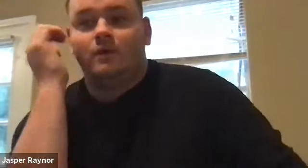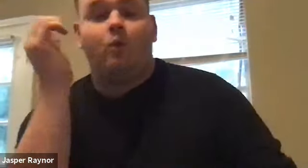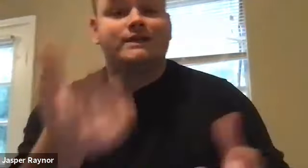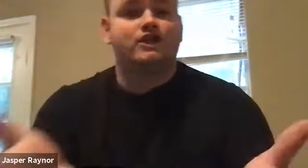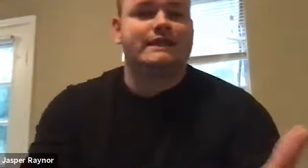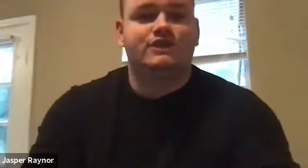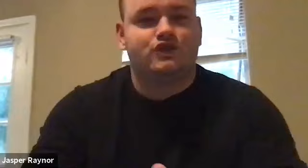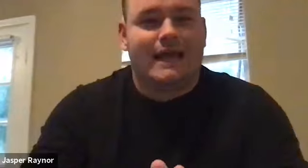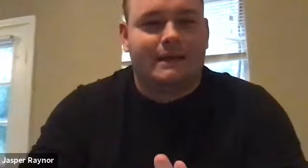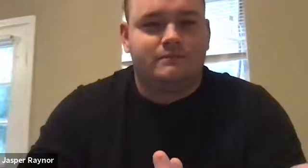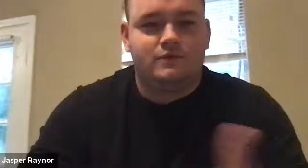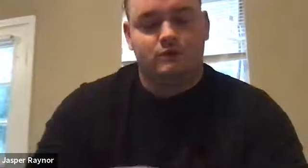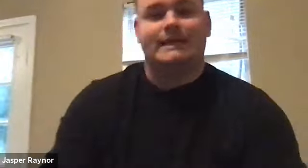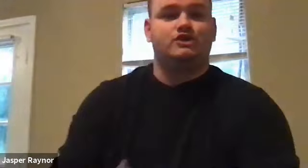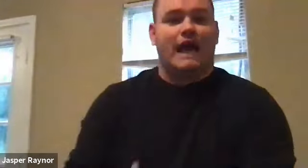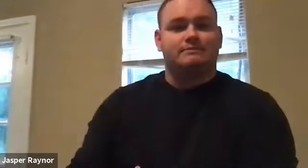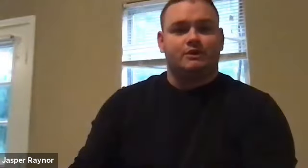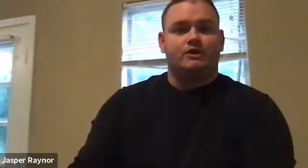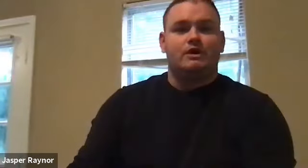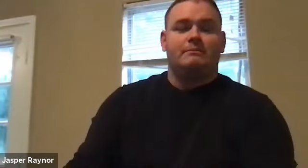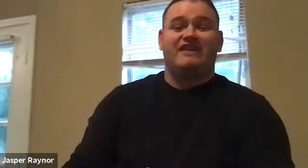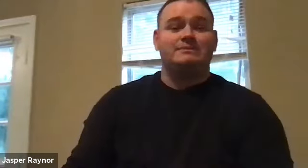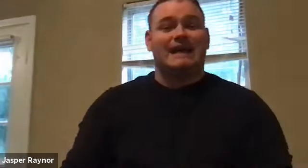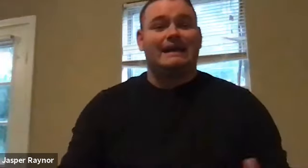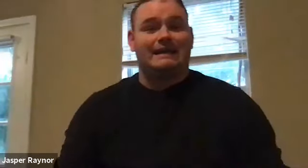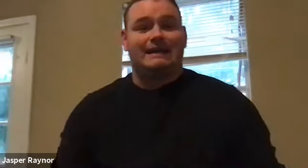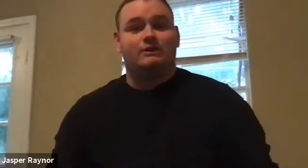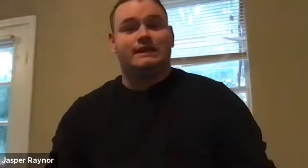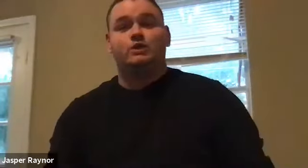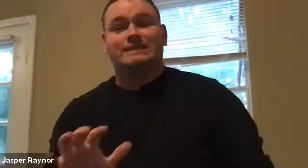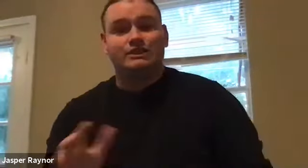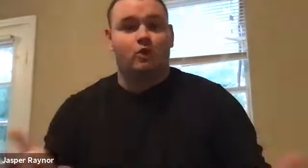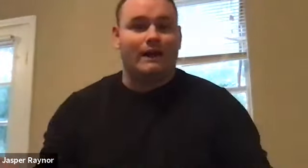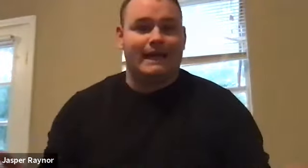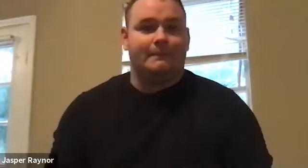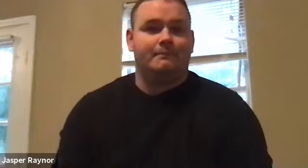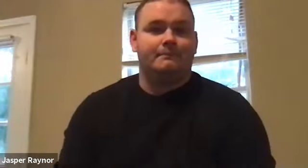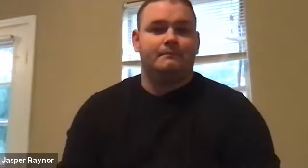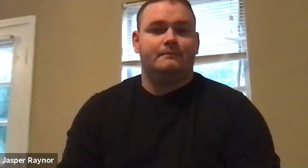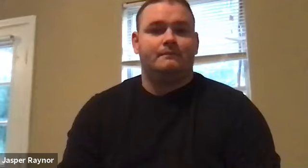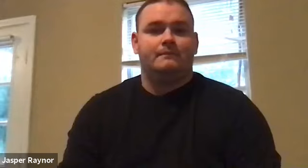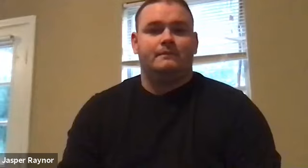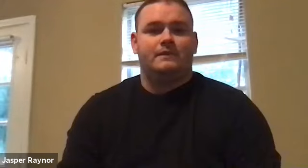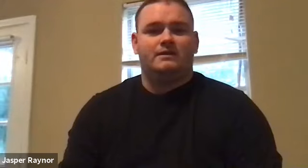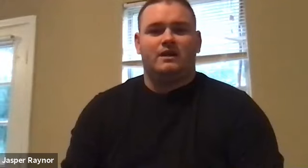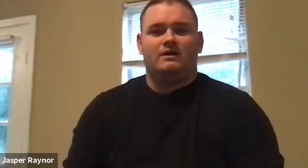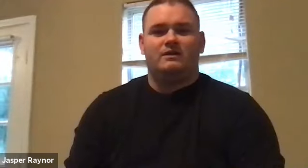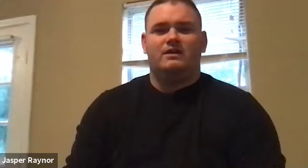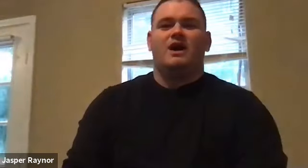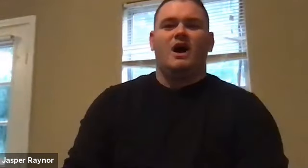what is your teacher's name? You would say Jasper. But if I'm signing it, I would say, your teacher, what name? You would go, oh,